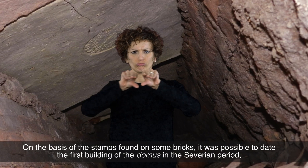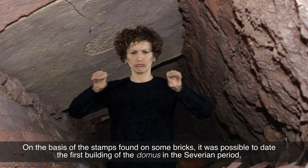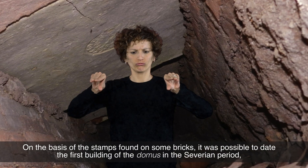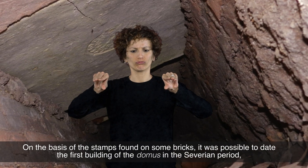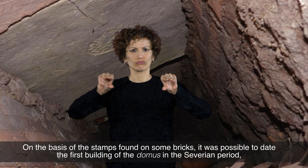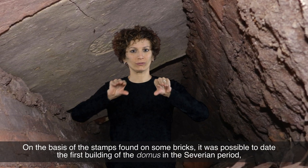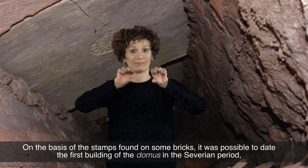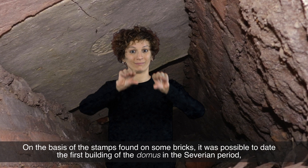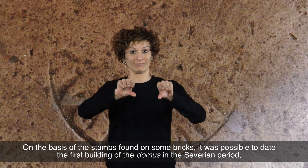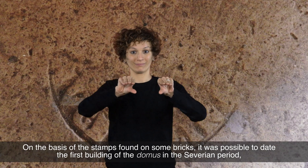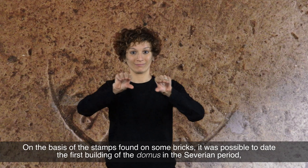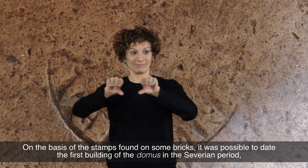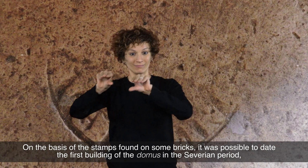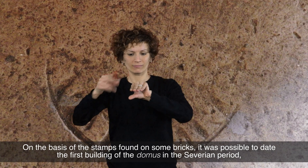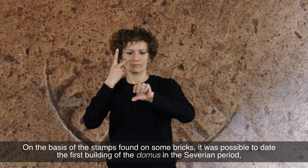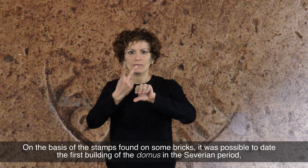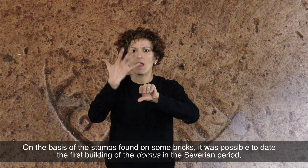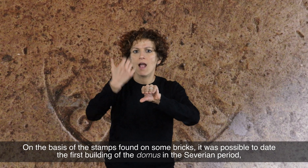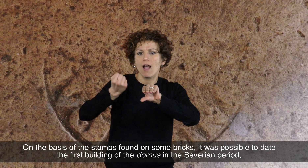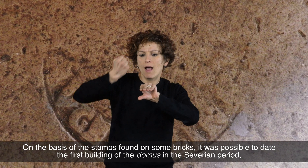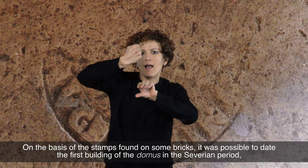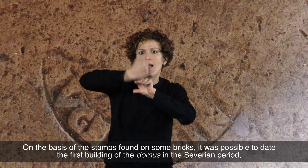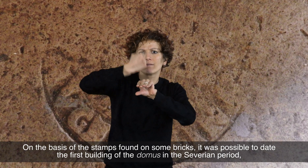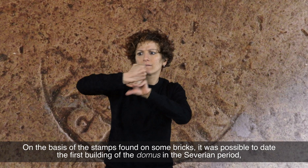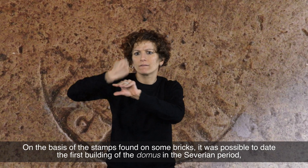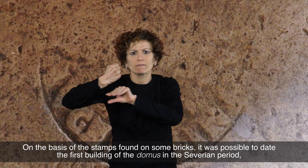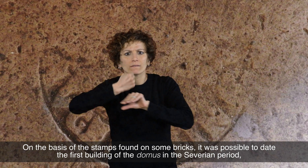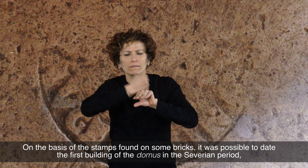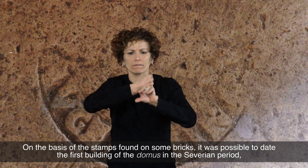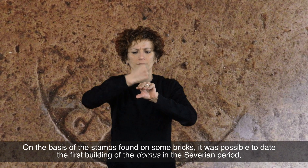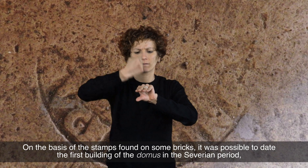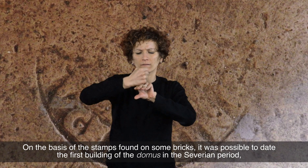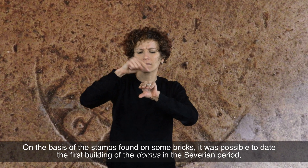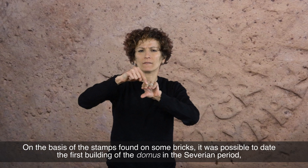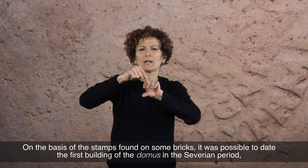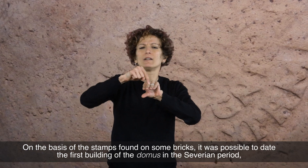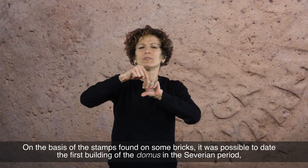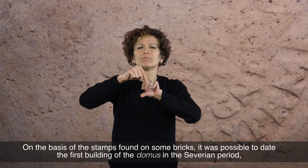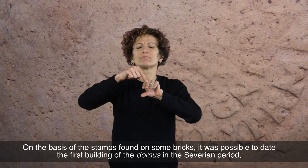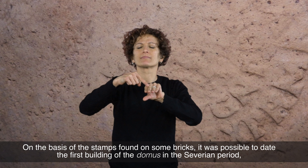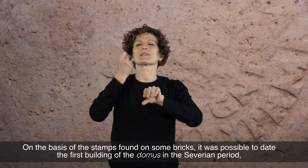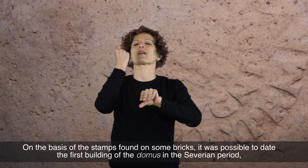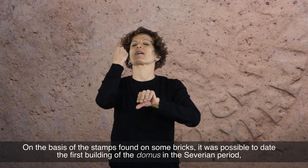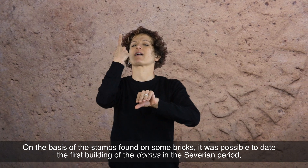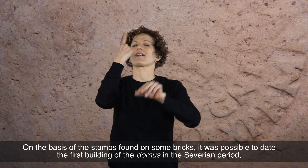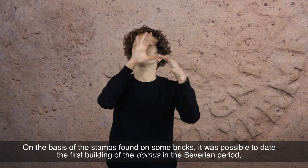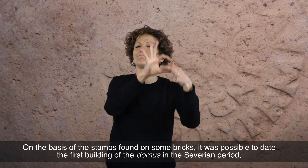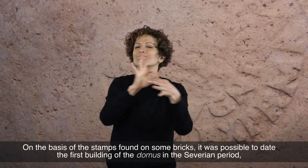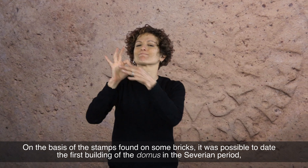On the basis of the stamps found on some bricks, it was possible to date the first building of the Domus in